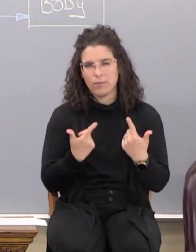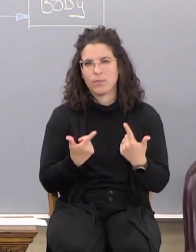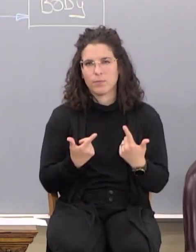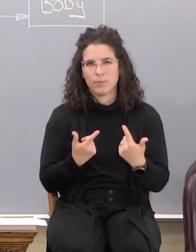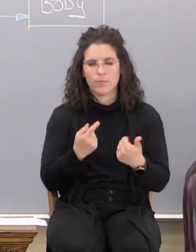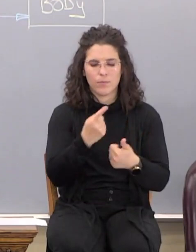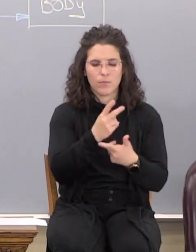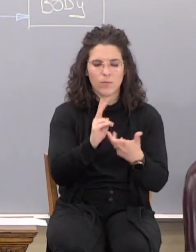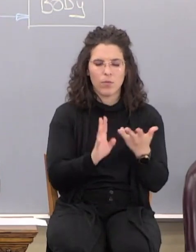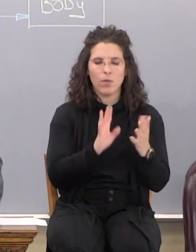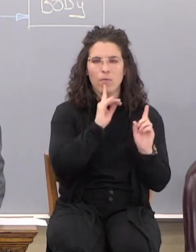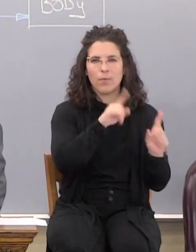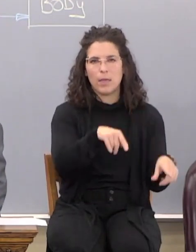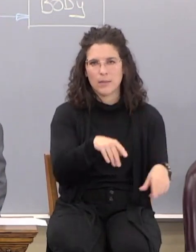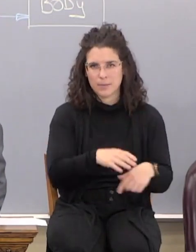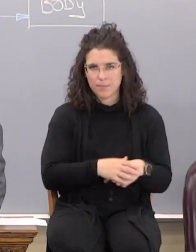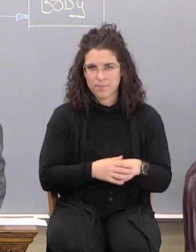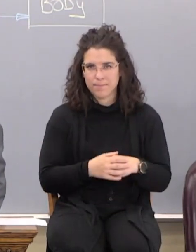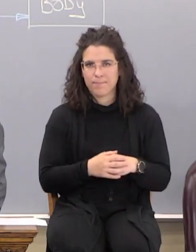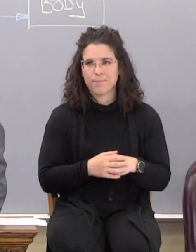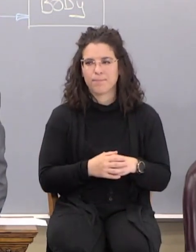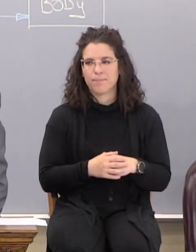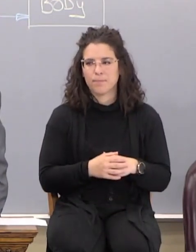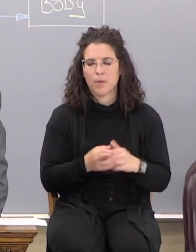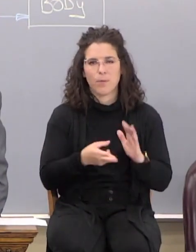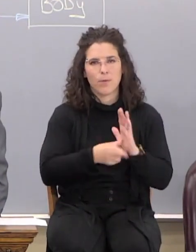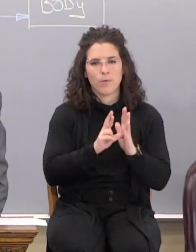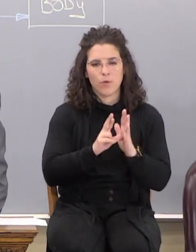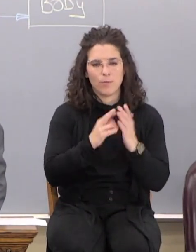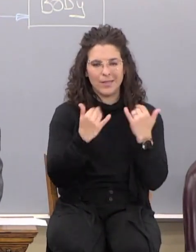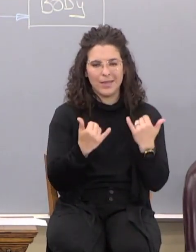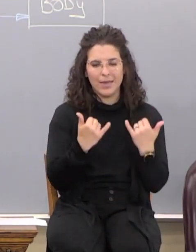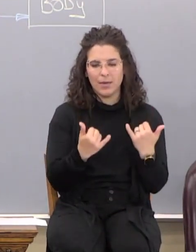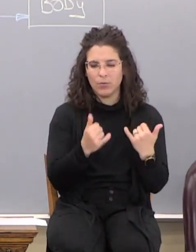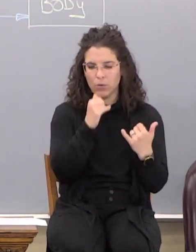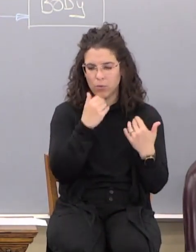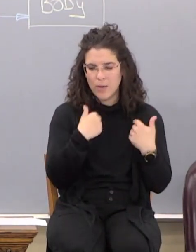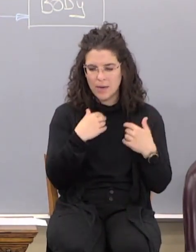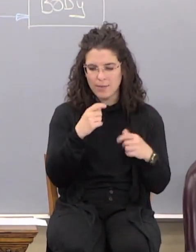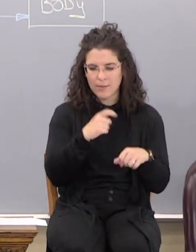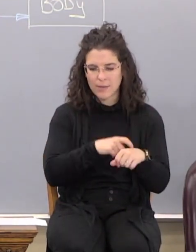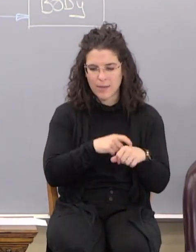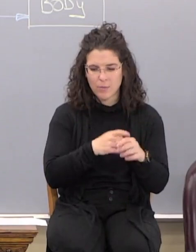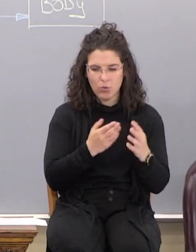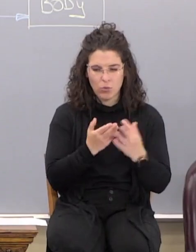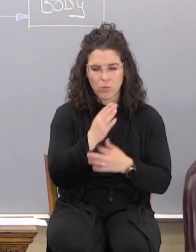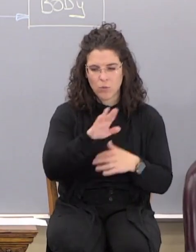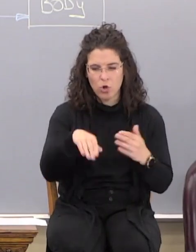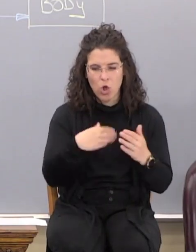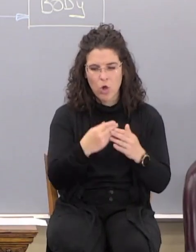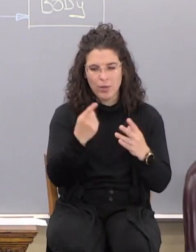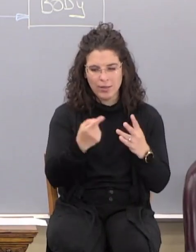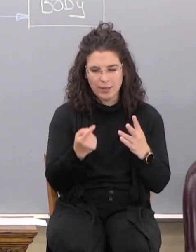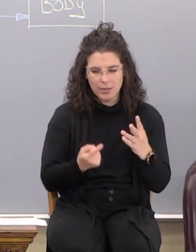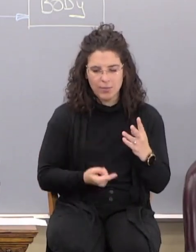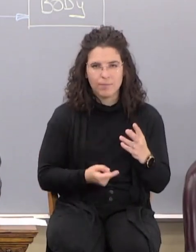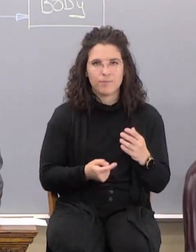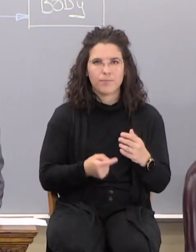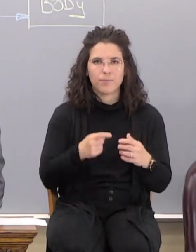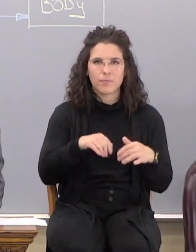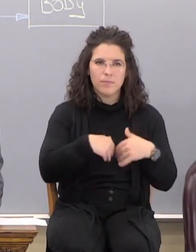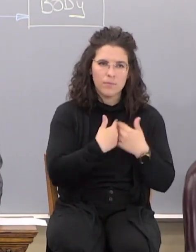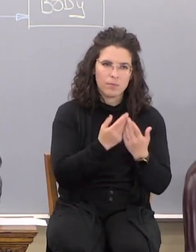And there are five commands. And I'm just going to overview them today because we don't have time to go through them in that much detail. But this is